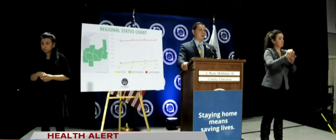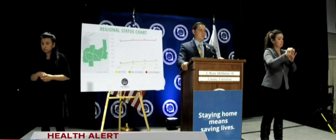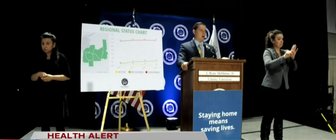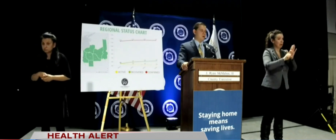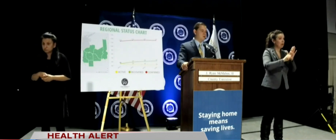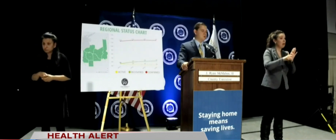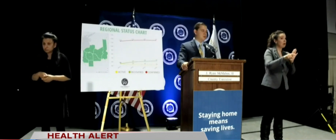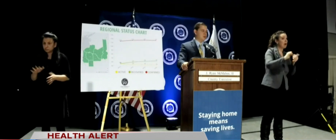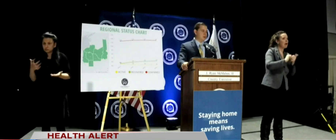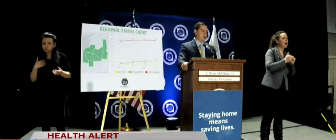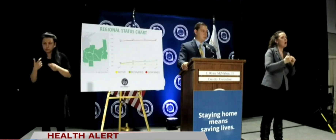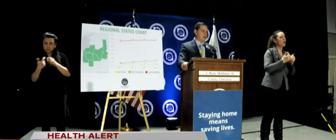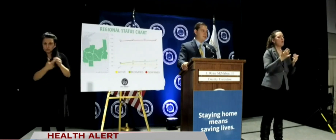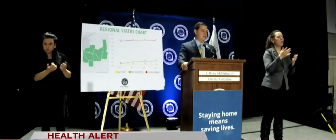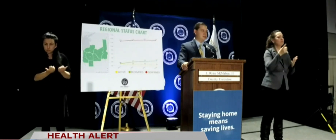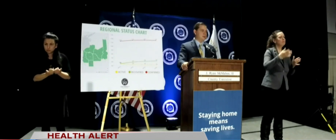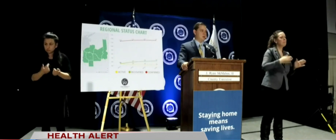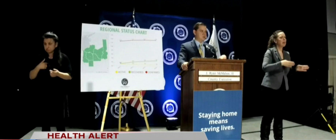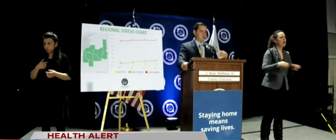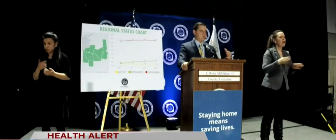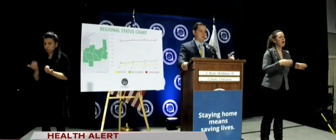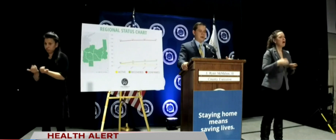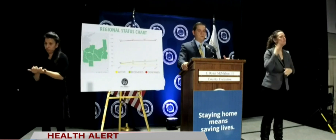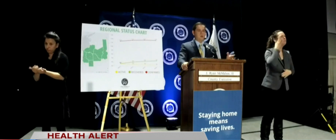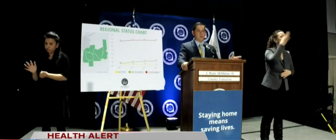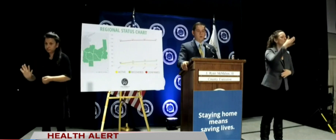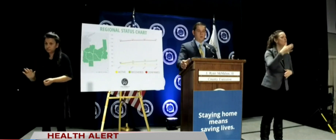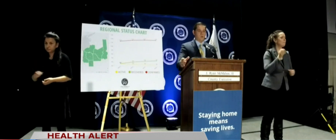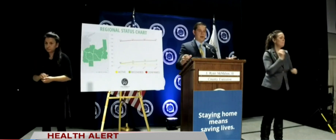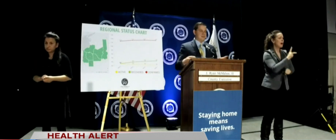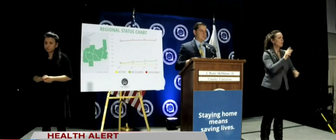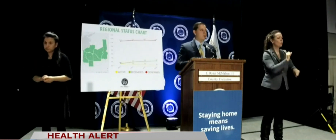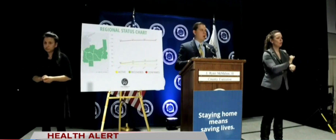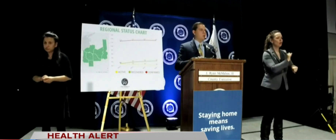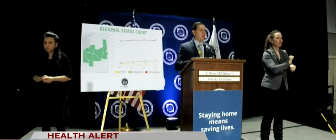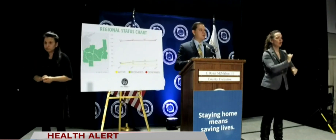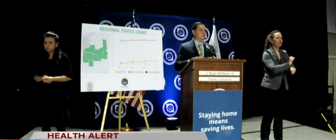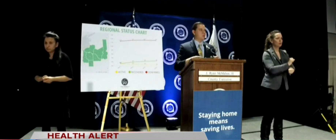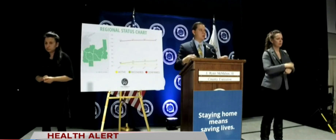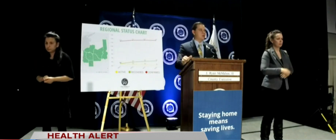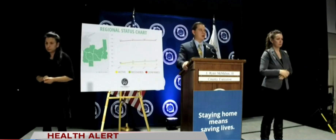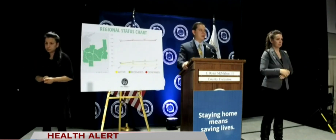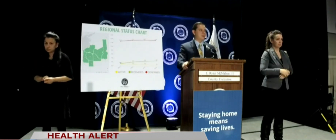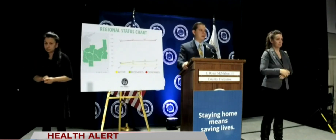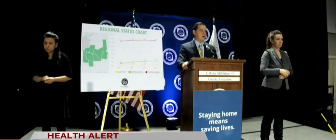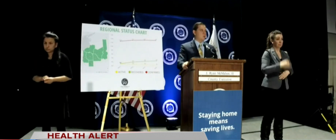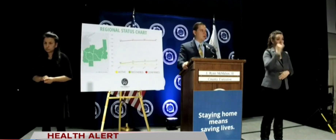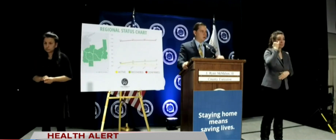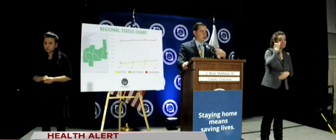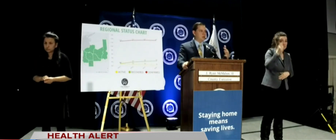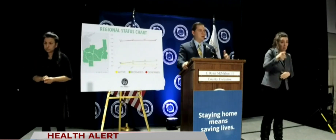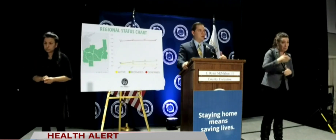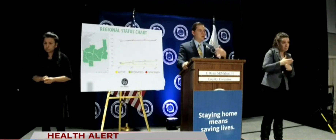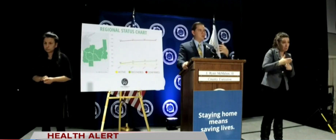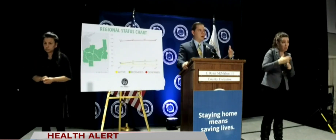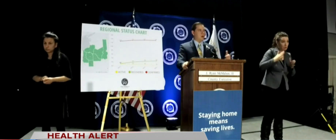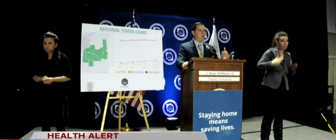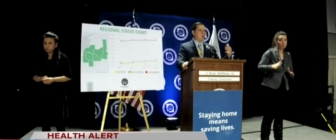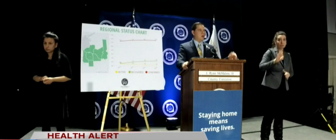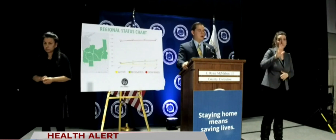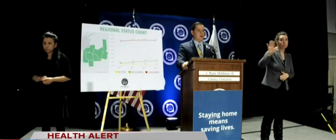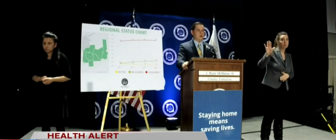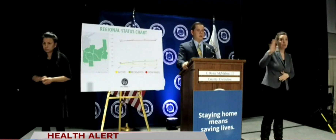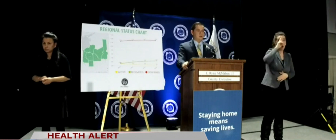some of our partners get antibody testing and they want to start doing that, we'll ask them to work with us. So we're sharing that data and we're learning as